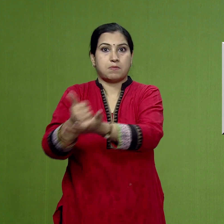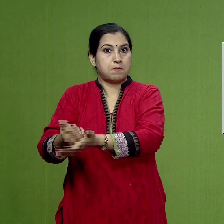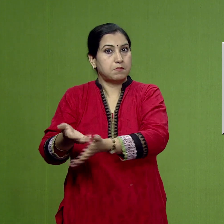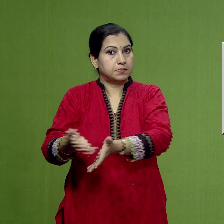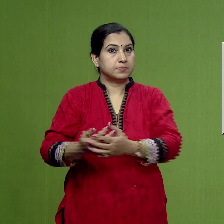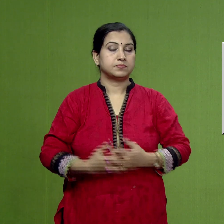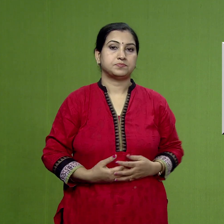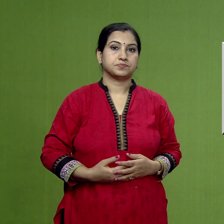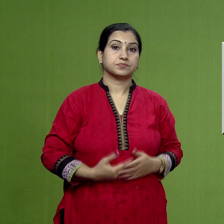These are